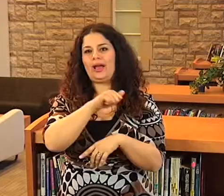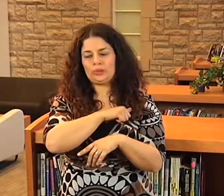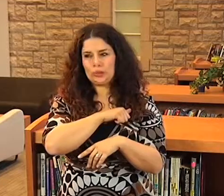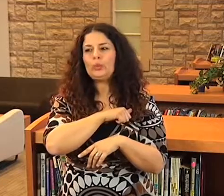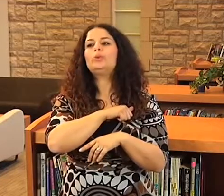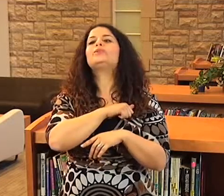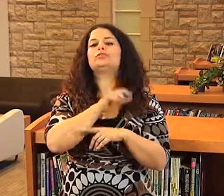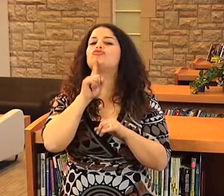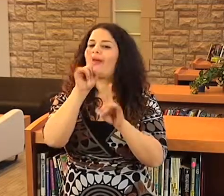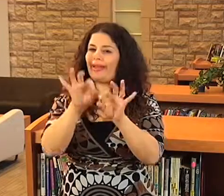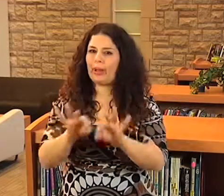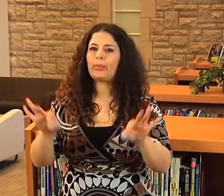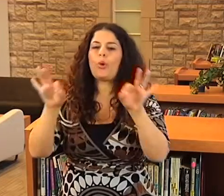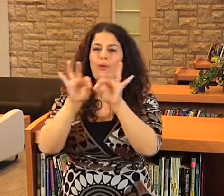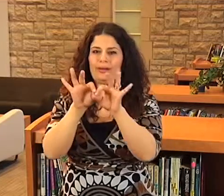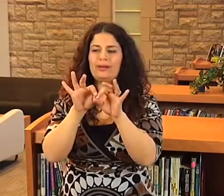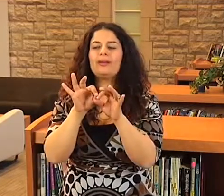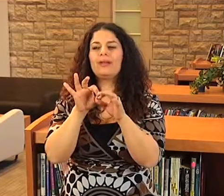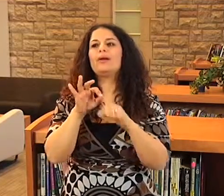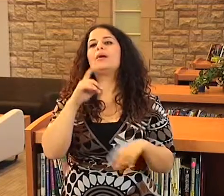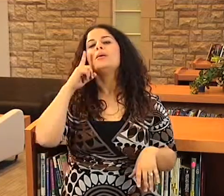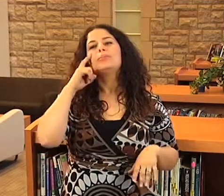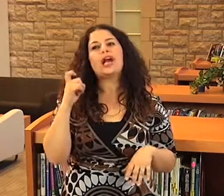Having a positive attitude is so critical,